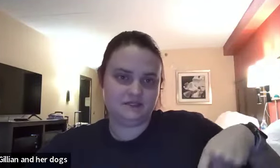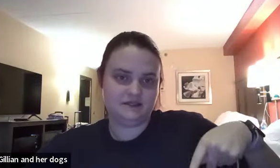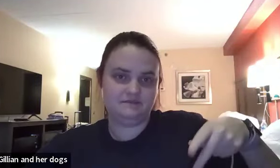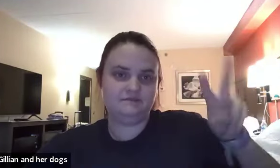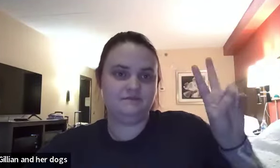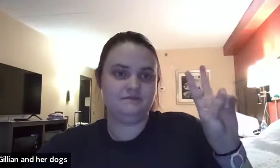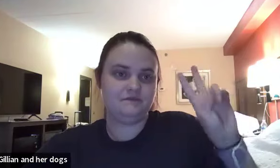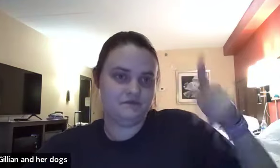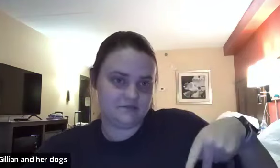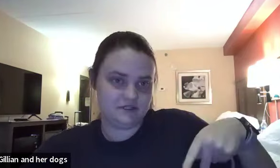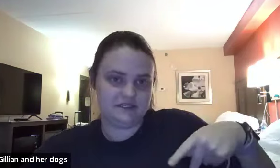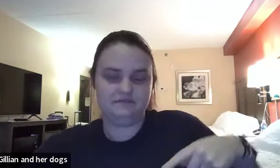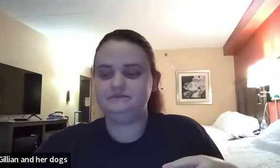president, vice president.